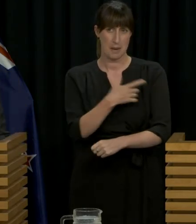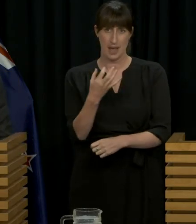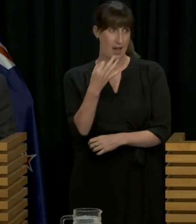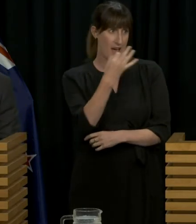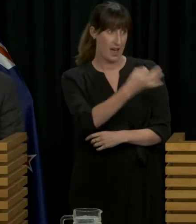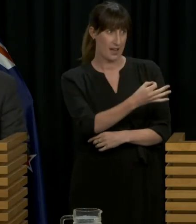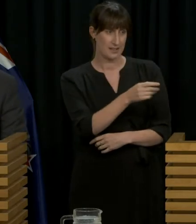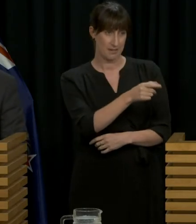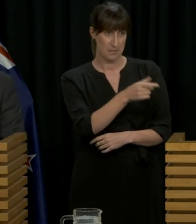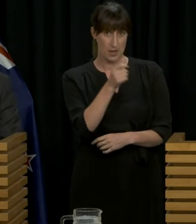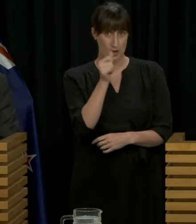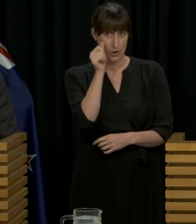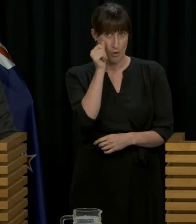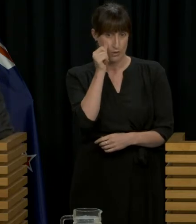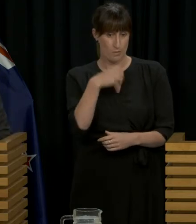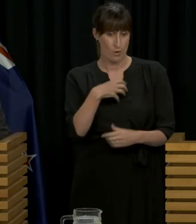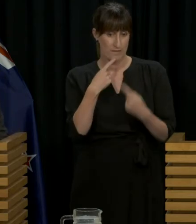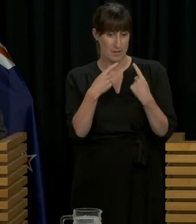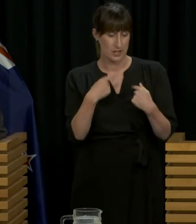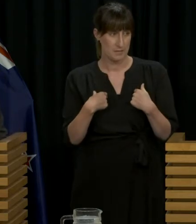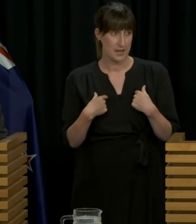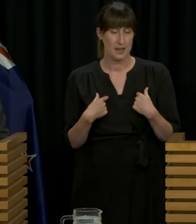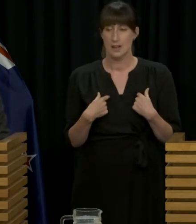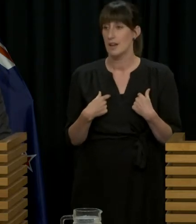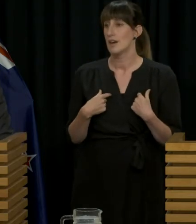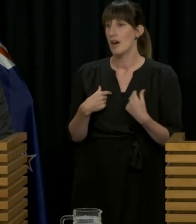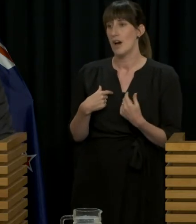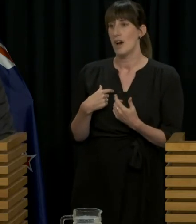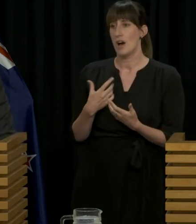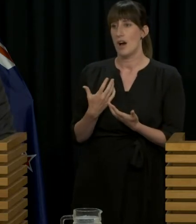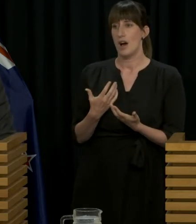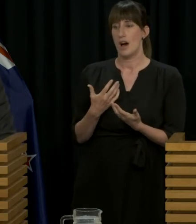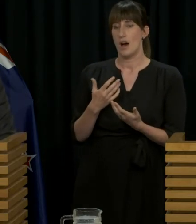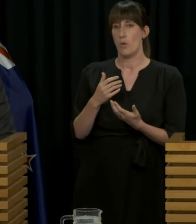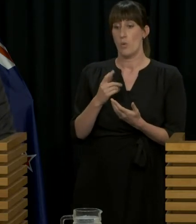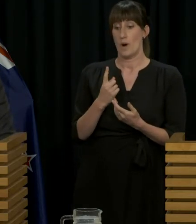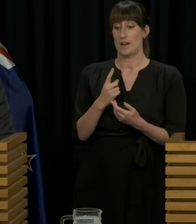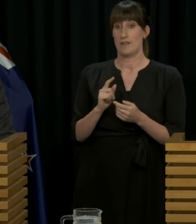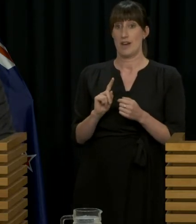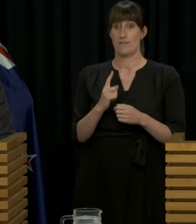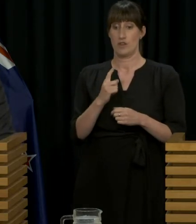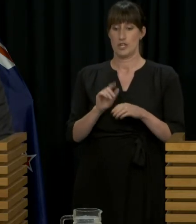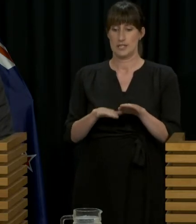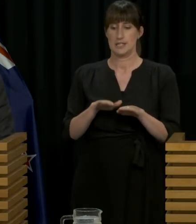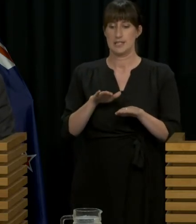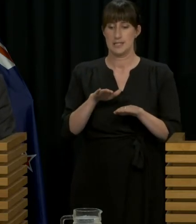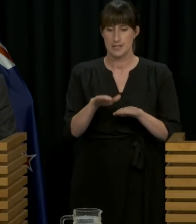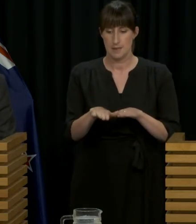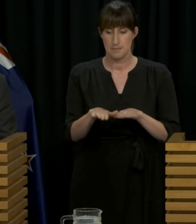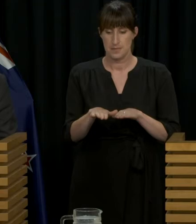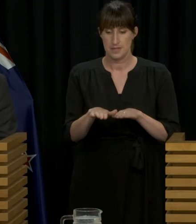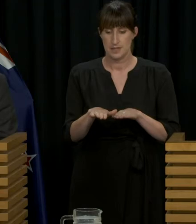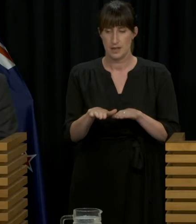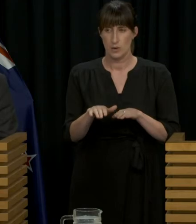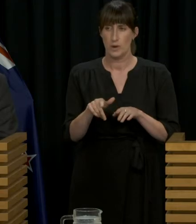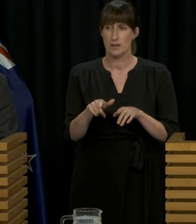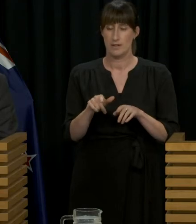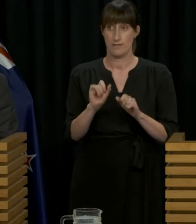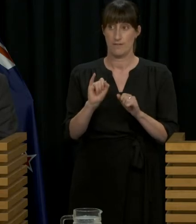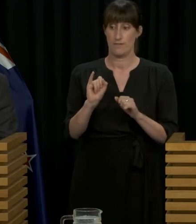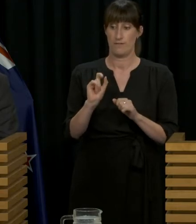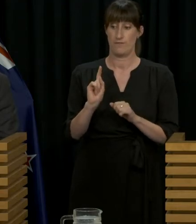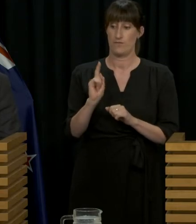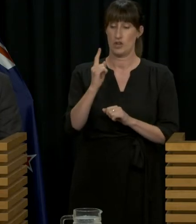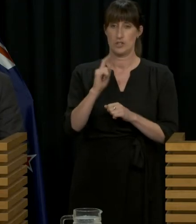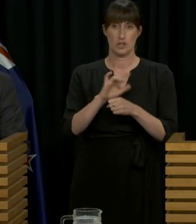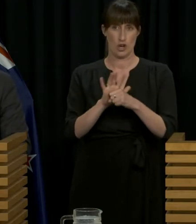has any more information on that than I do. Only to say that one of the first steps we took as we were looking at when the outbreak first started